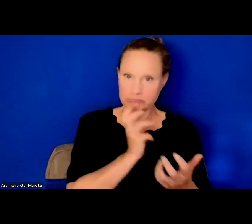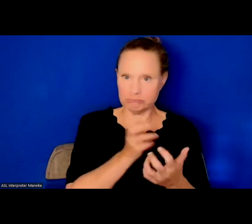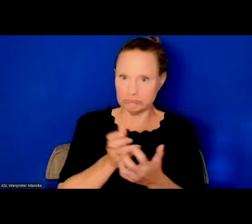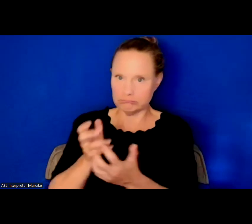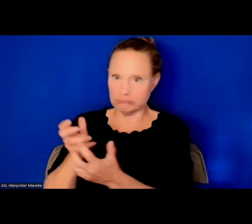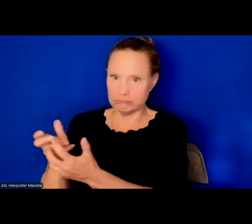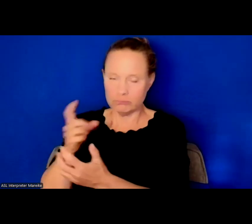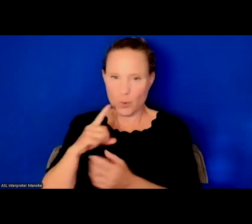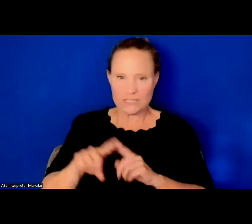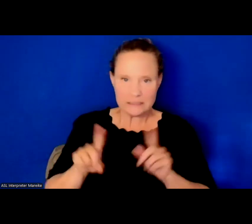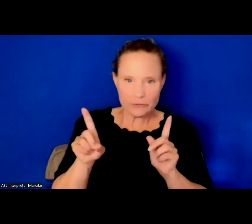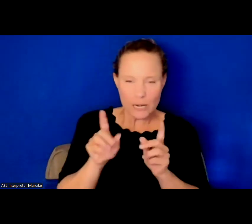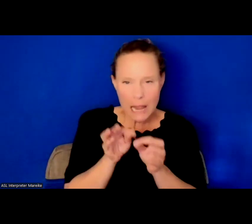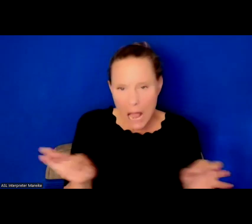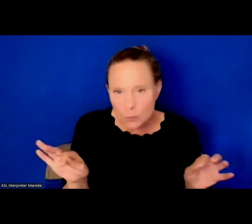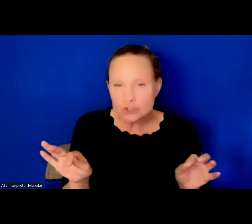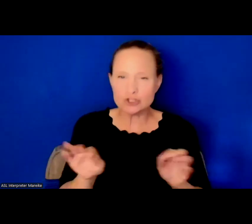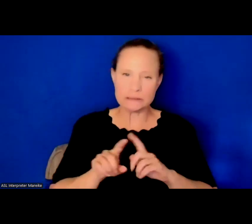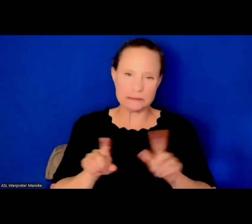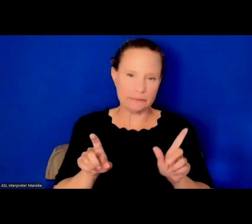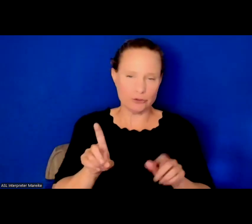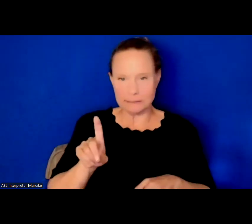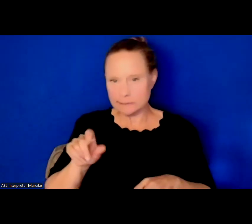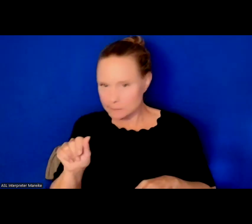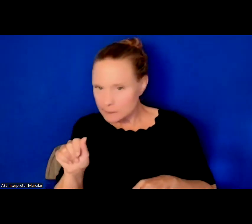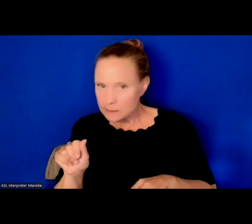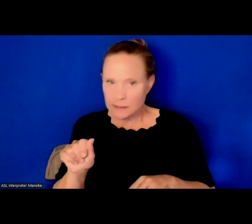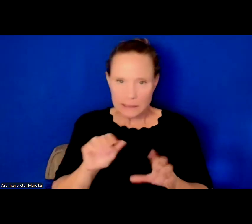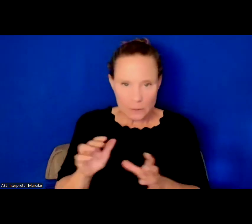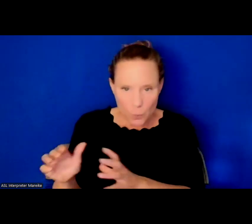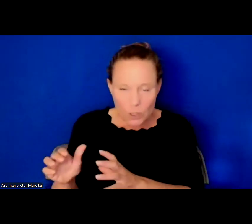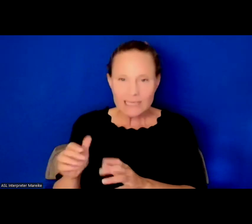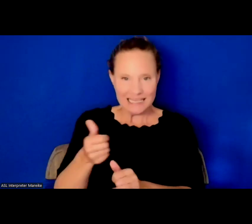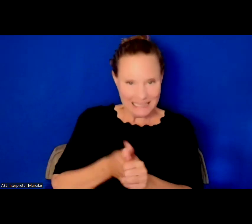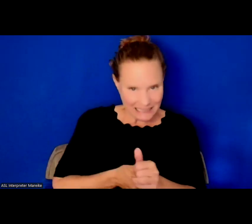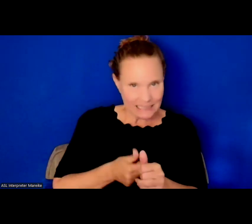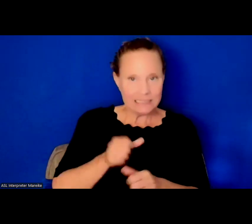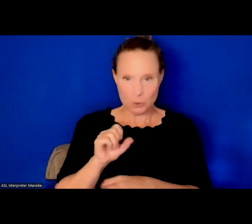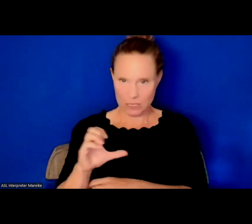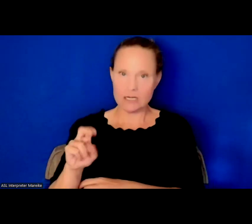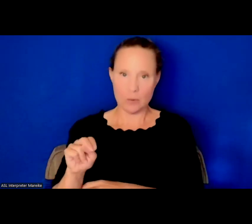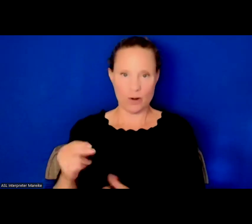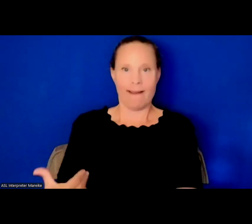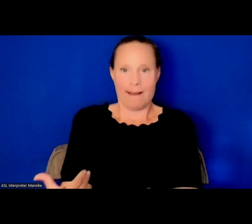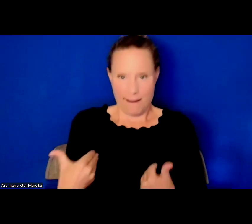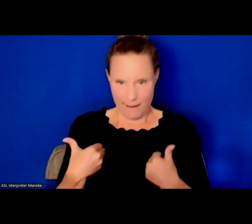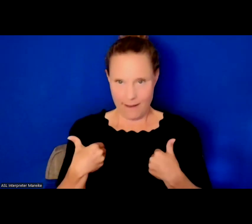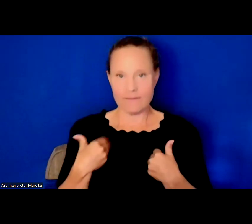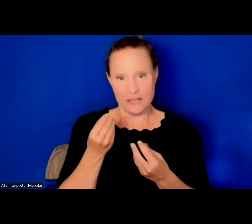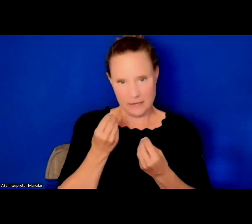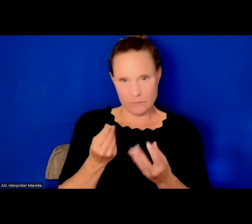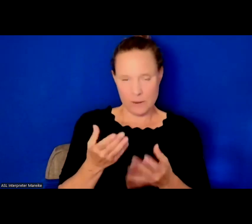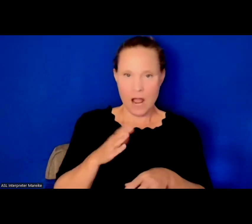languages and disabilities. So, yeah, each social care network has that on their website as well